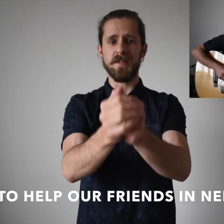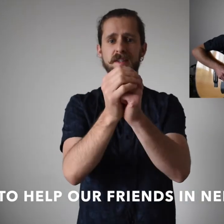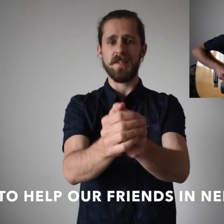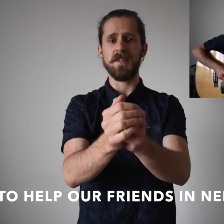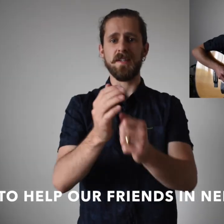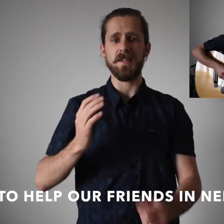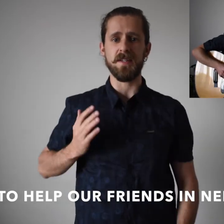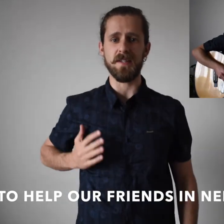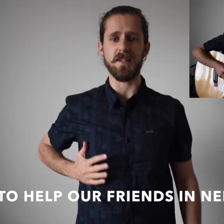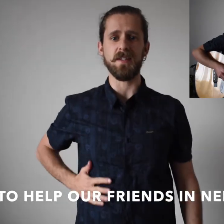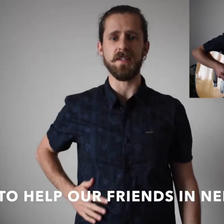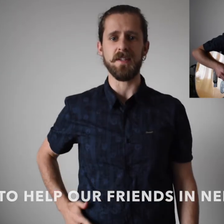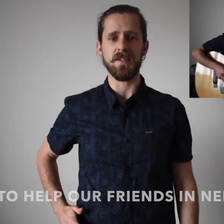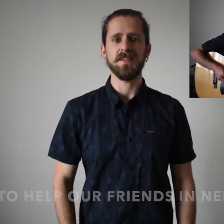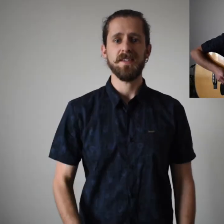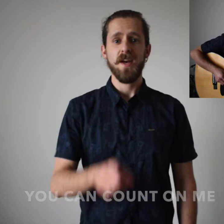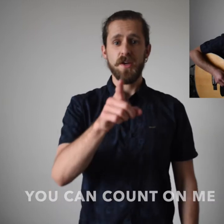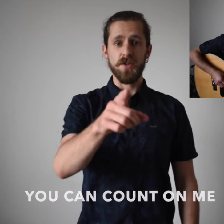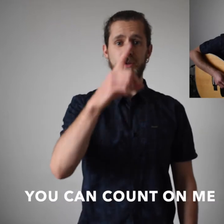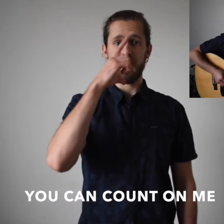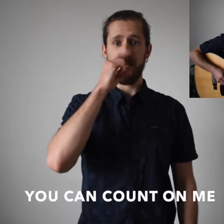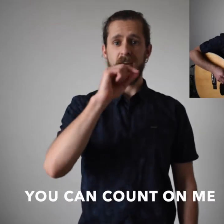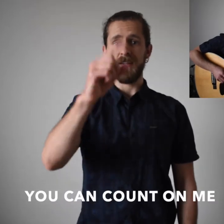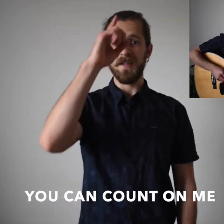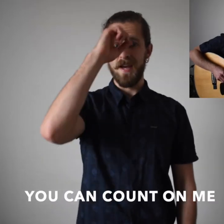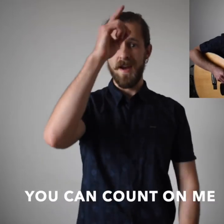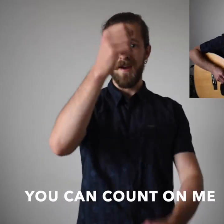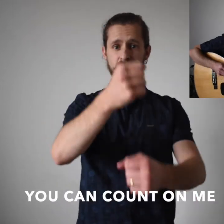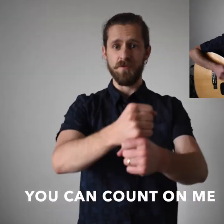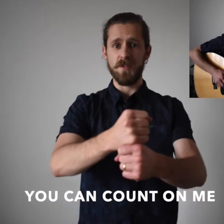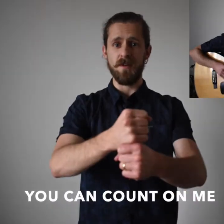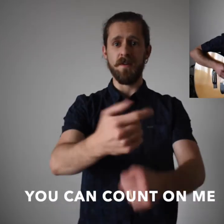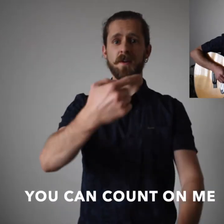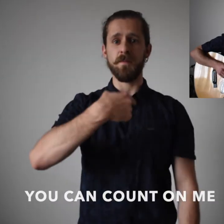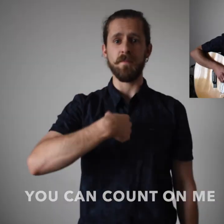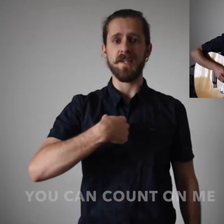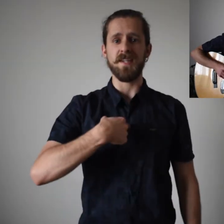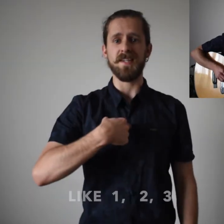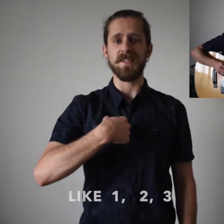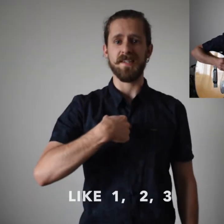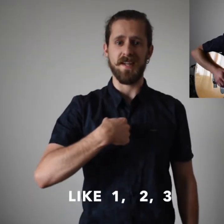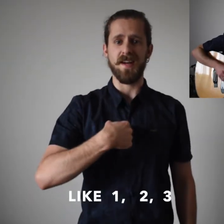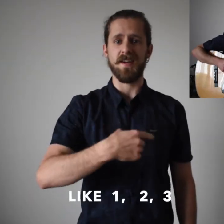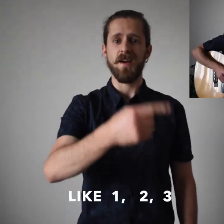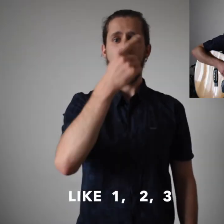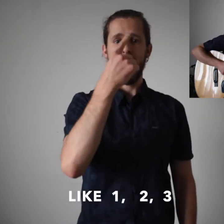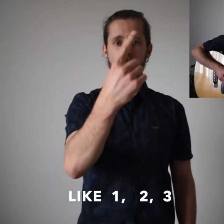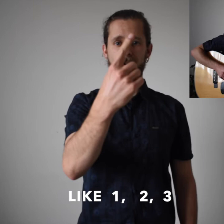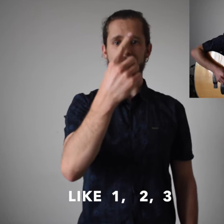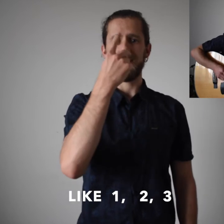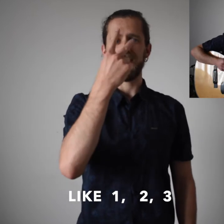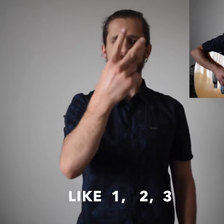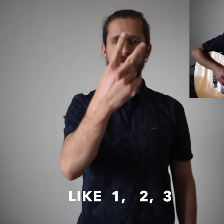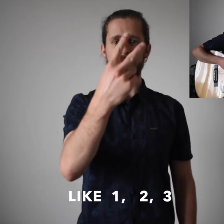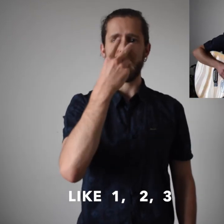friends in need. You can count on me, like